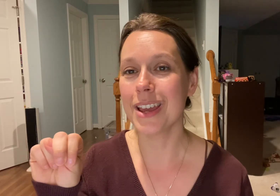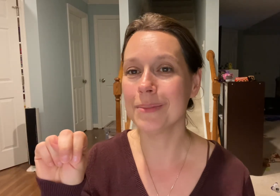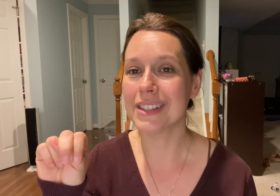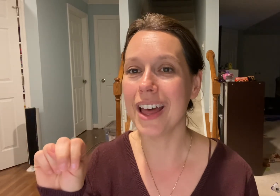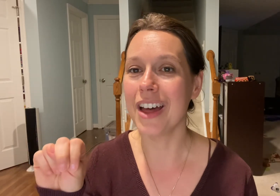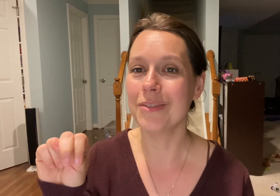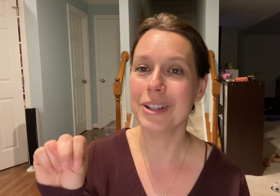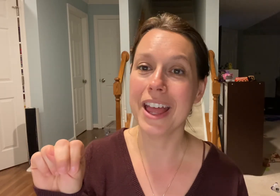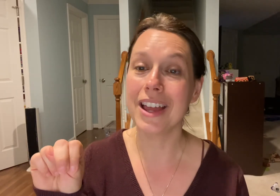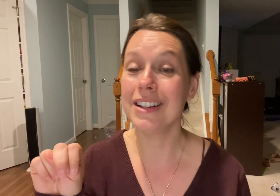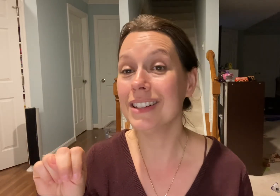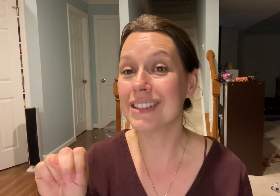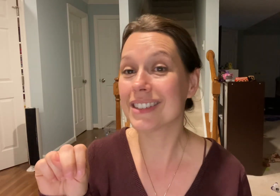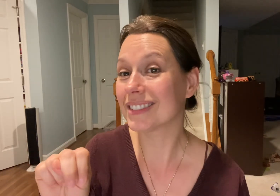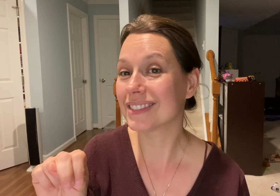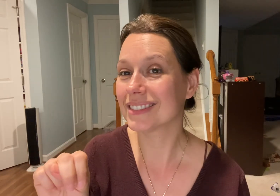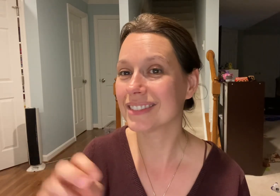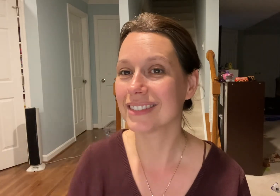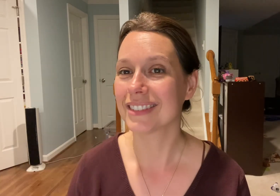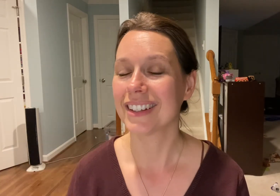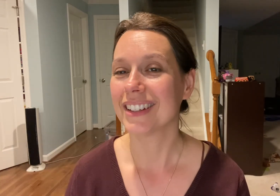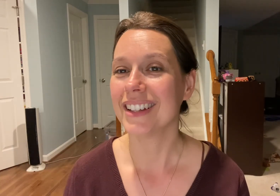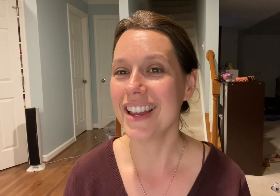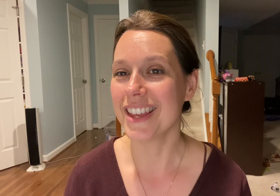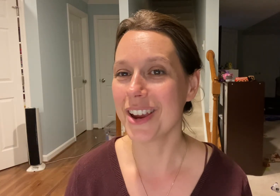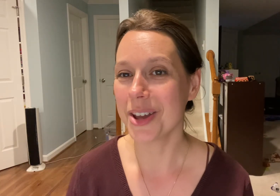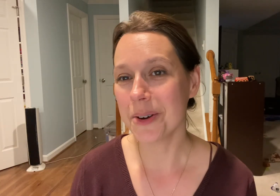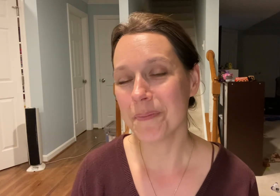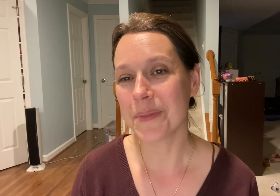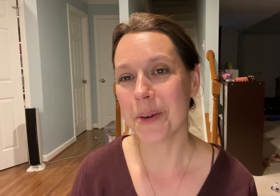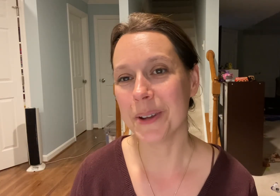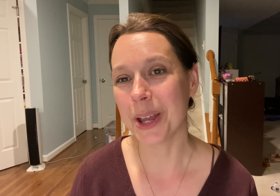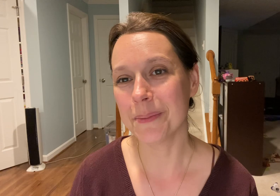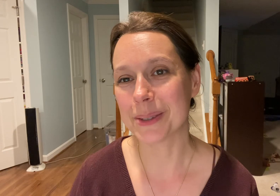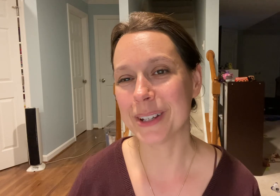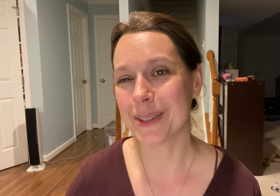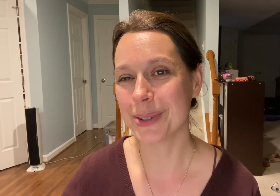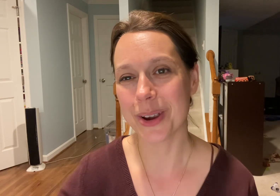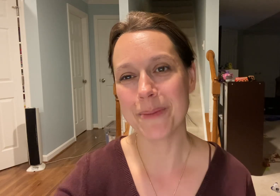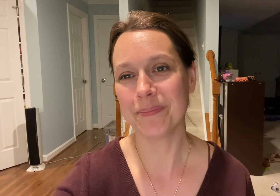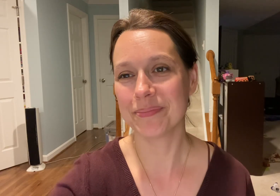names of planets. And there you go. Hope it helps. Please subscribe.